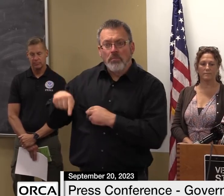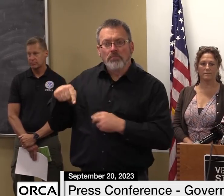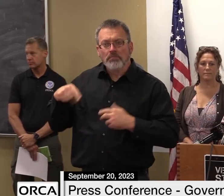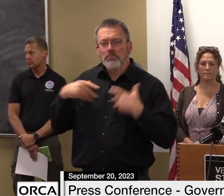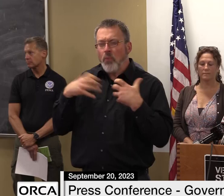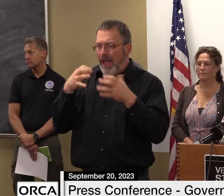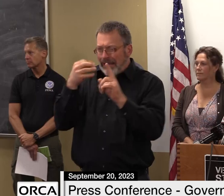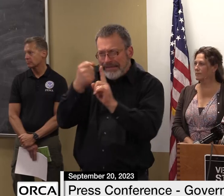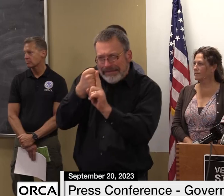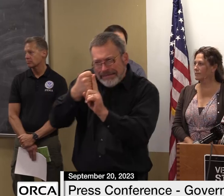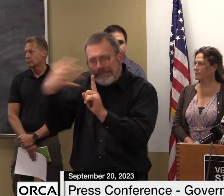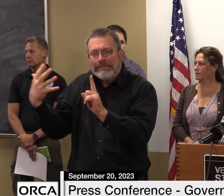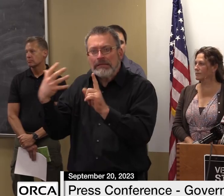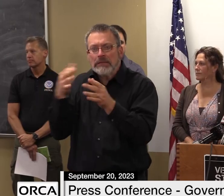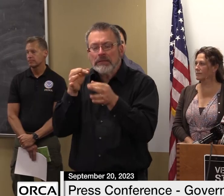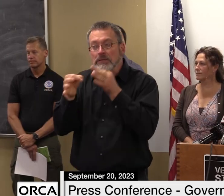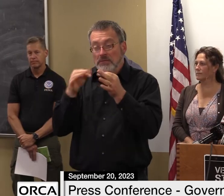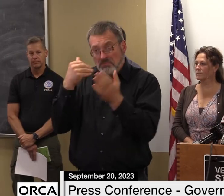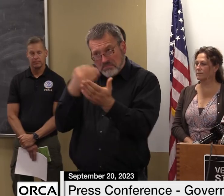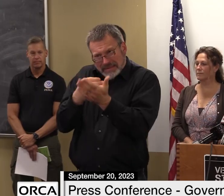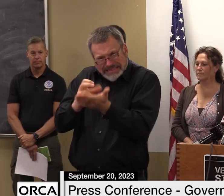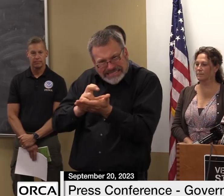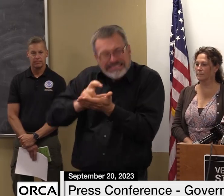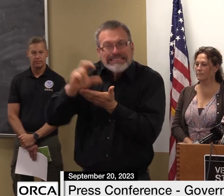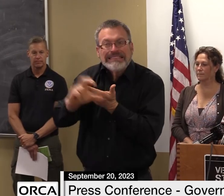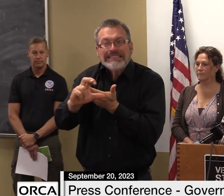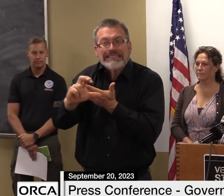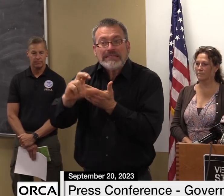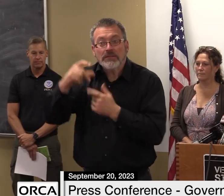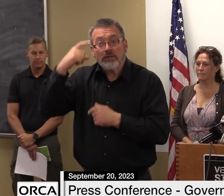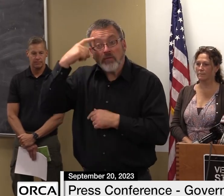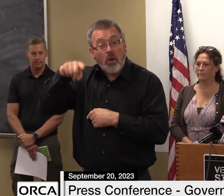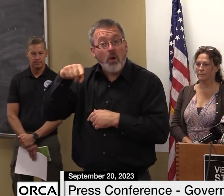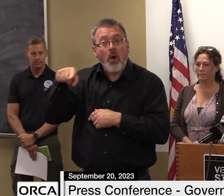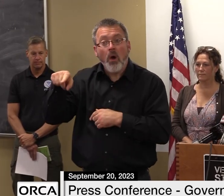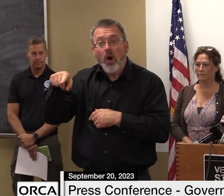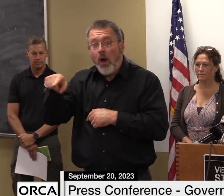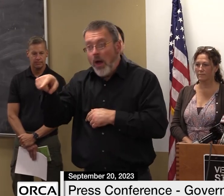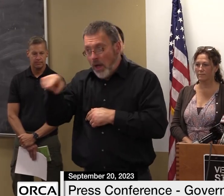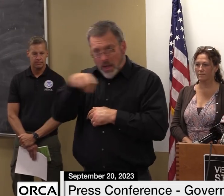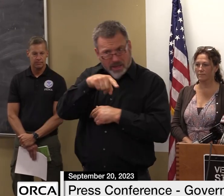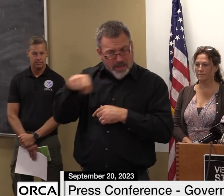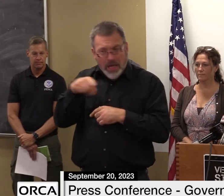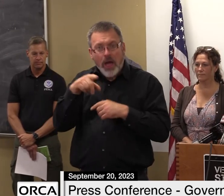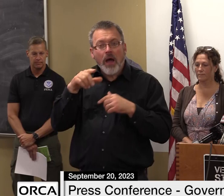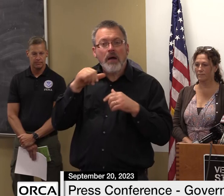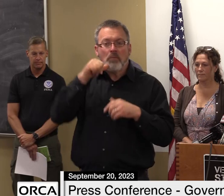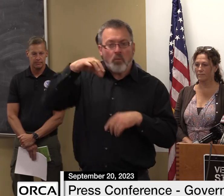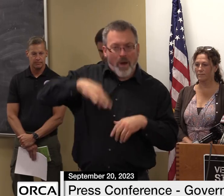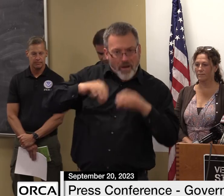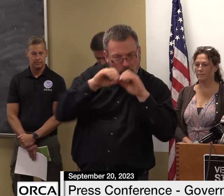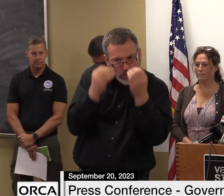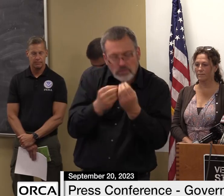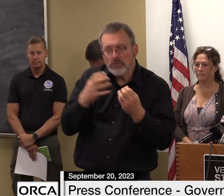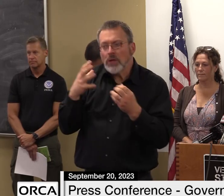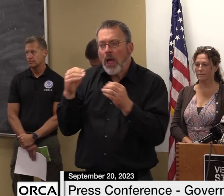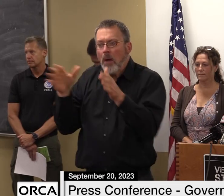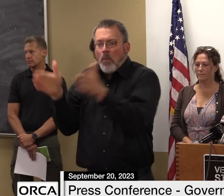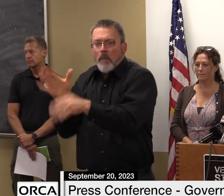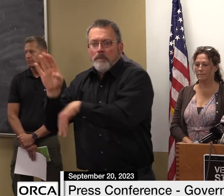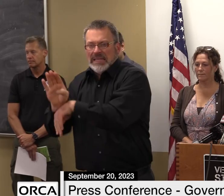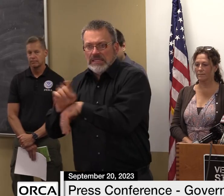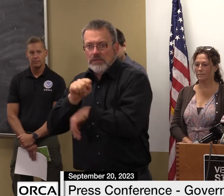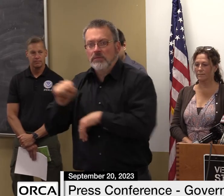to impacted businesses, nonprofits, and landlords as they continue to recover from the physical damages sustained through the July